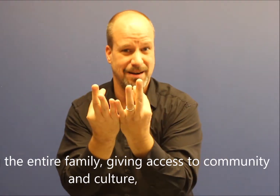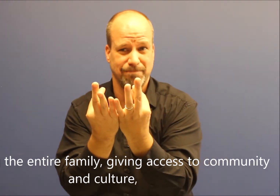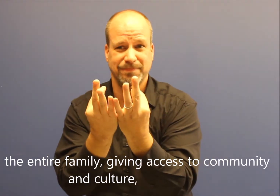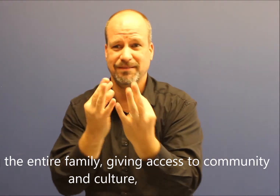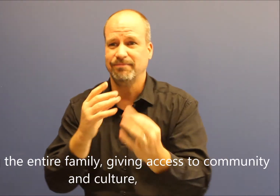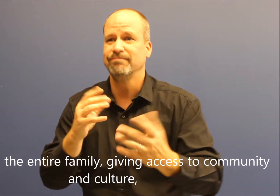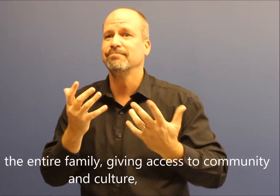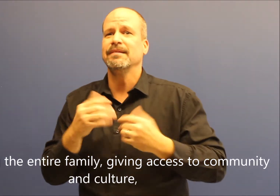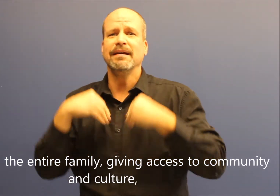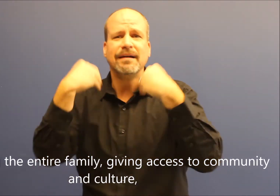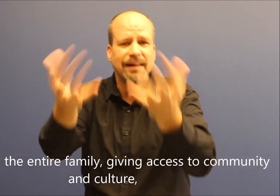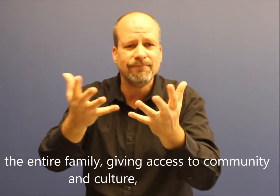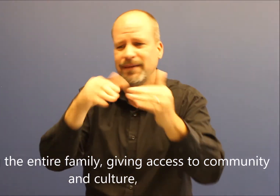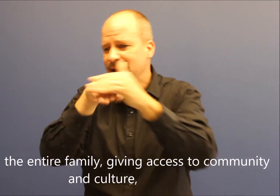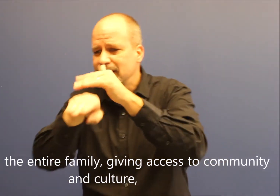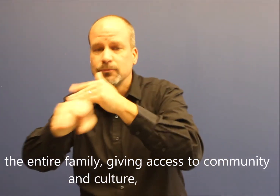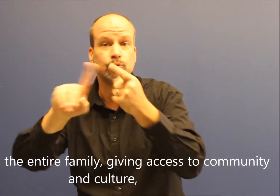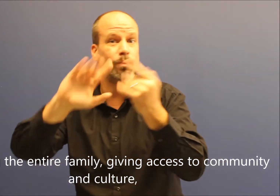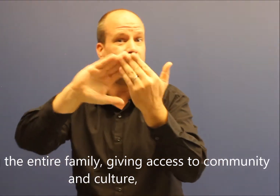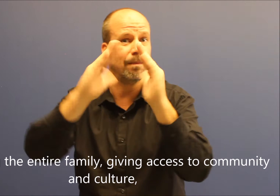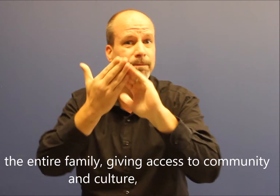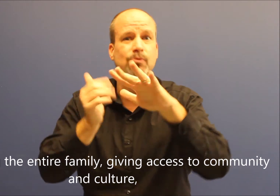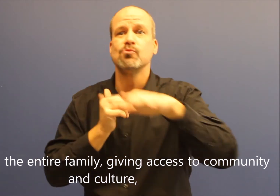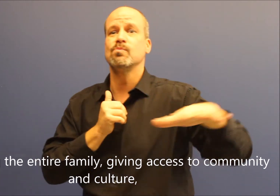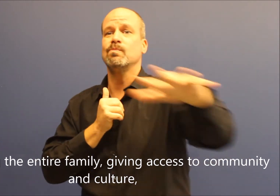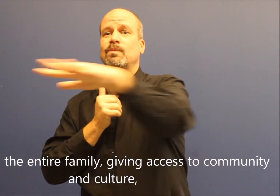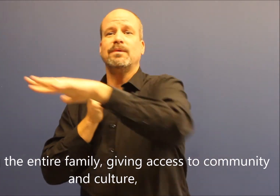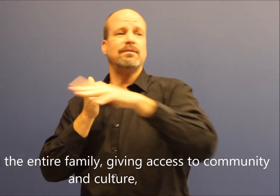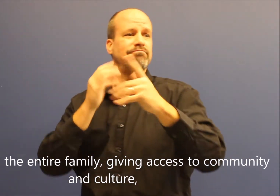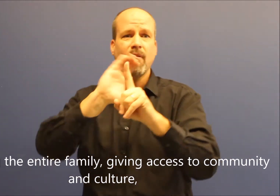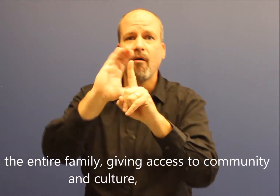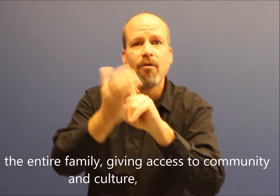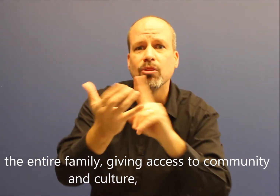family, giving access to community and culture,